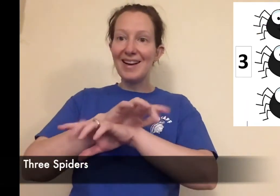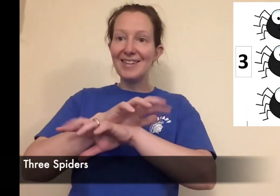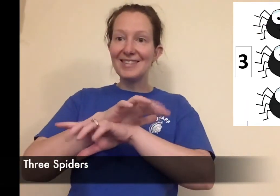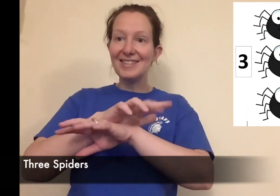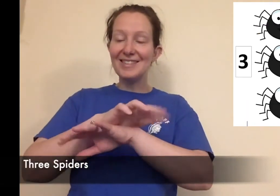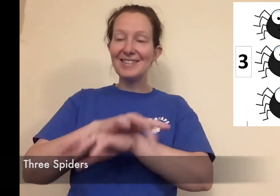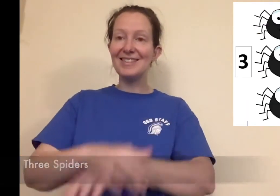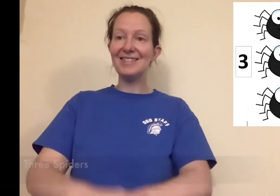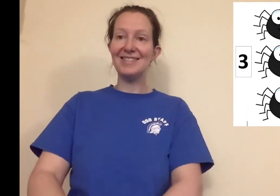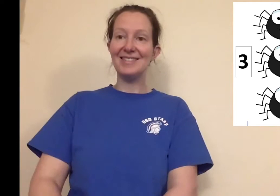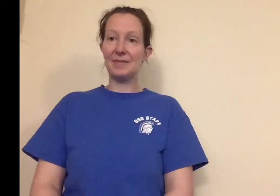3 spiders.